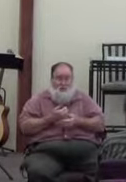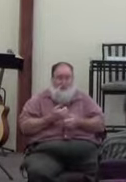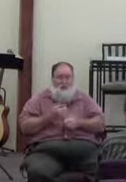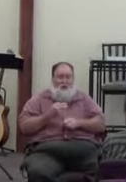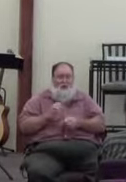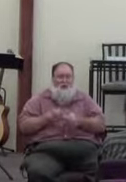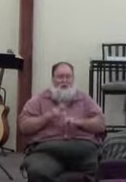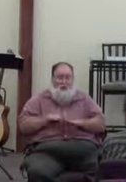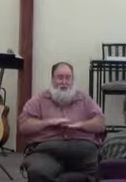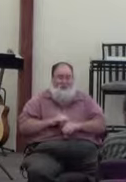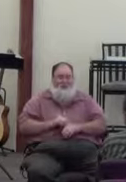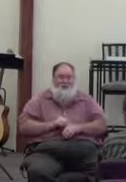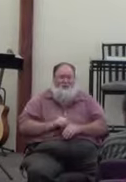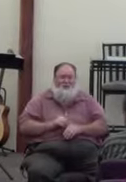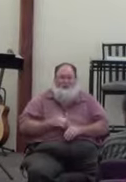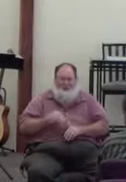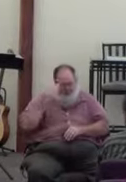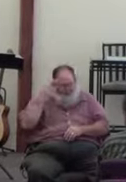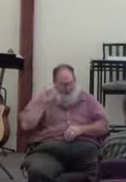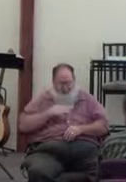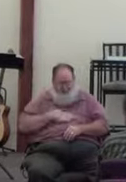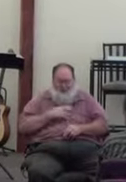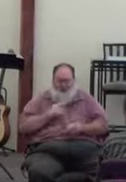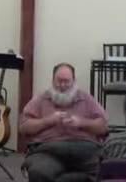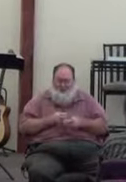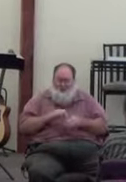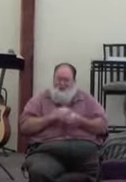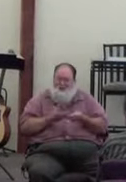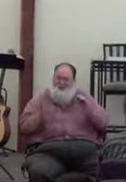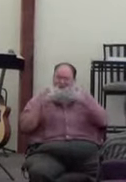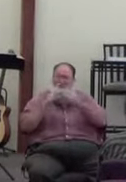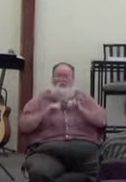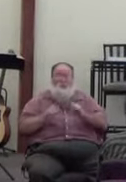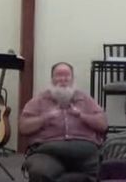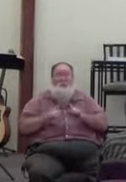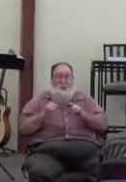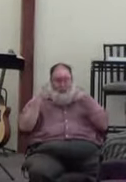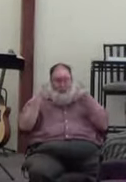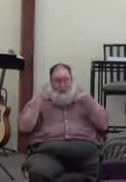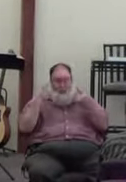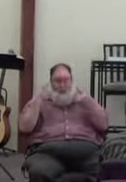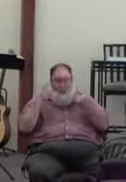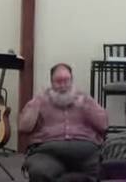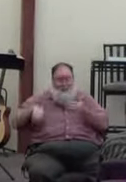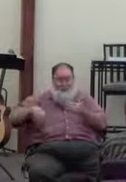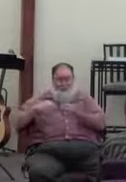New name. I don't even know what my name is in heaven, but it's going to be cool to get there and find out.